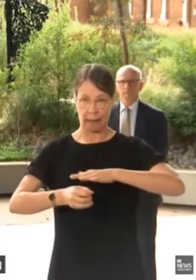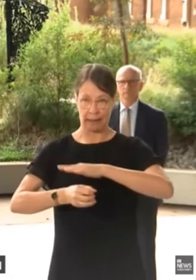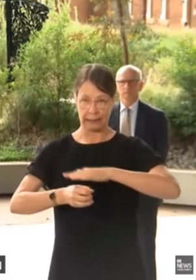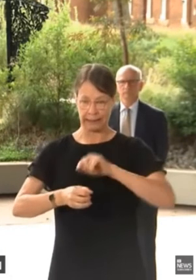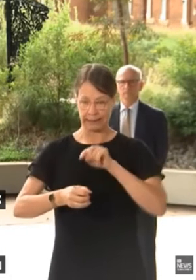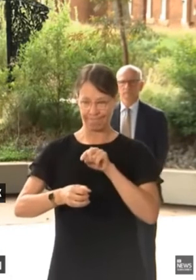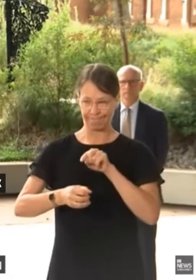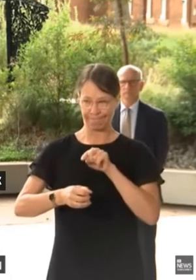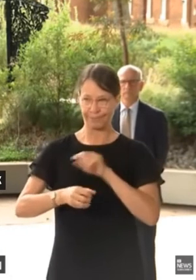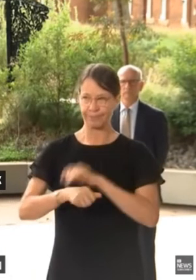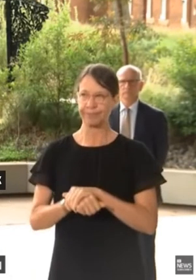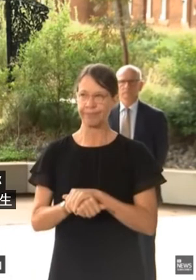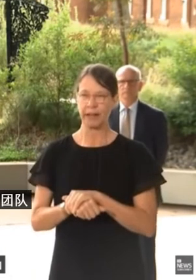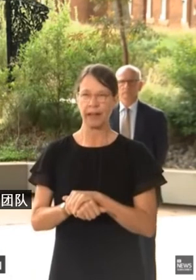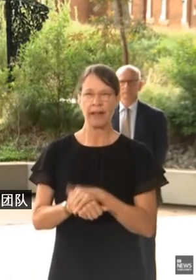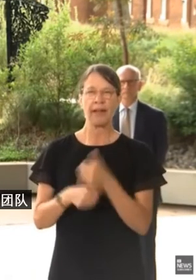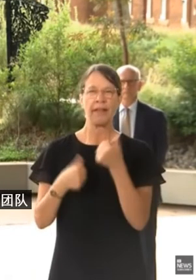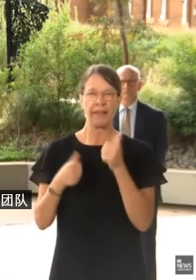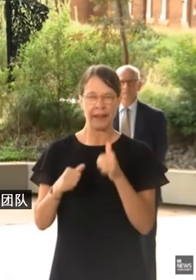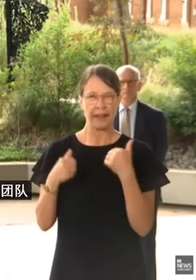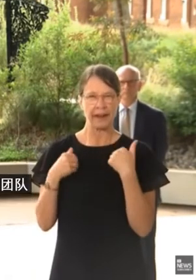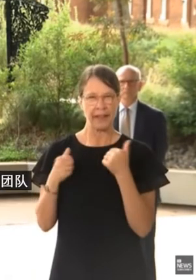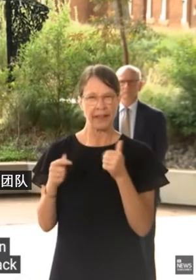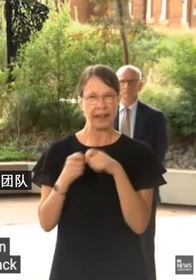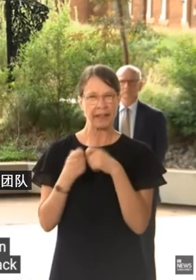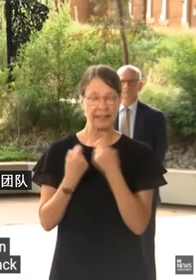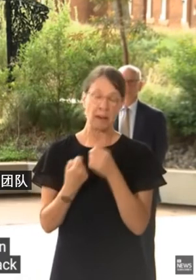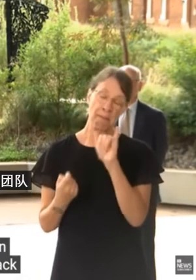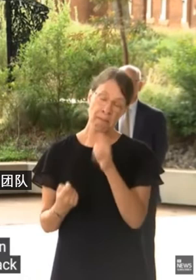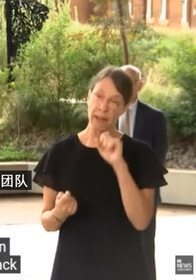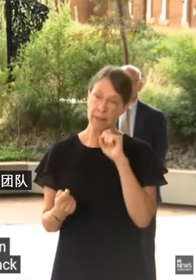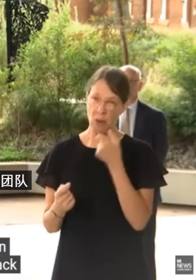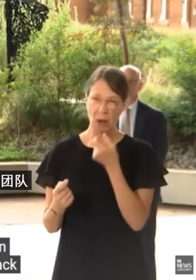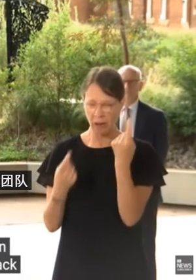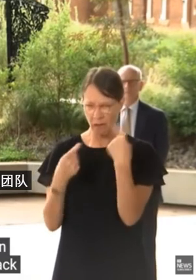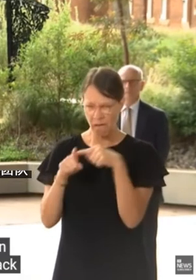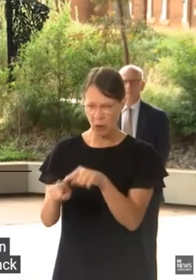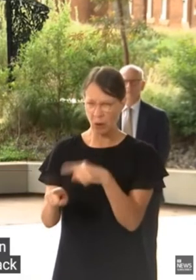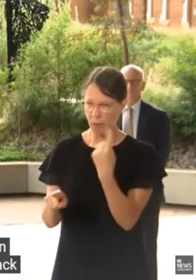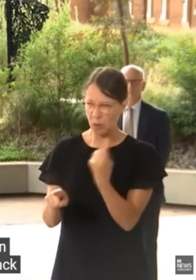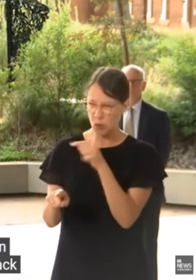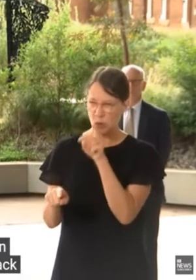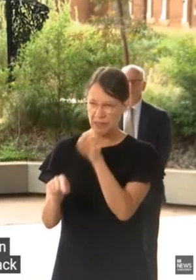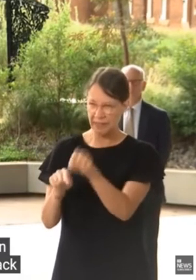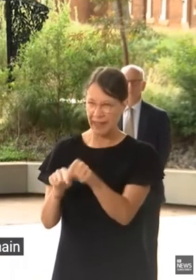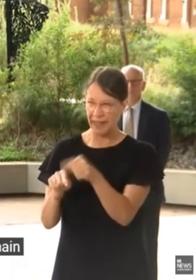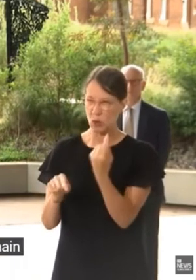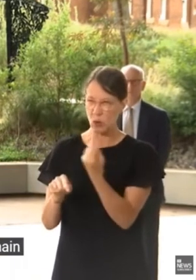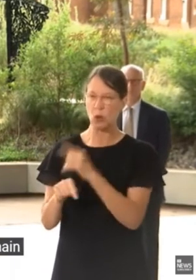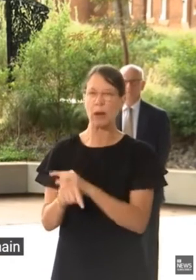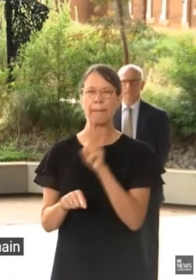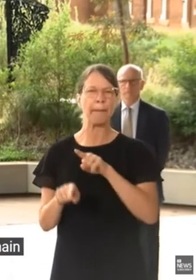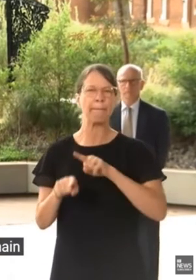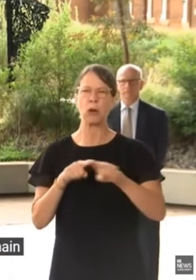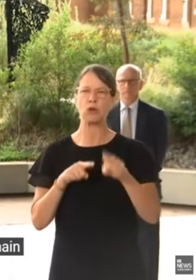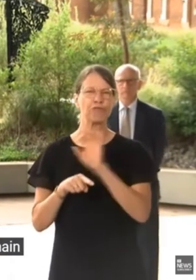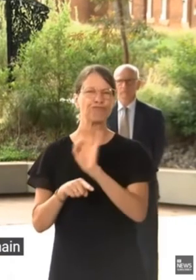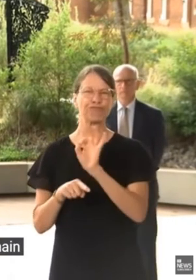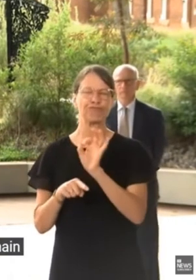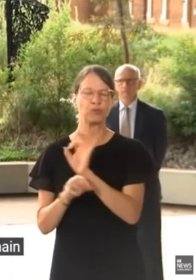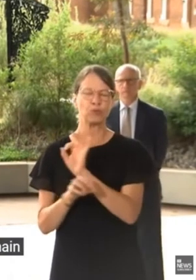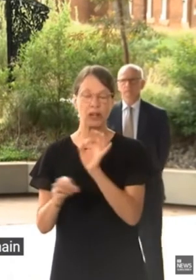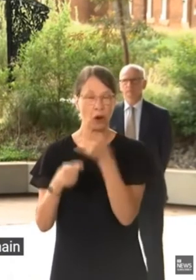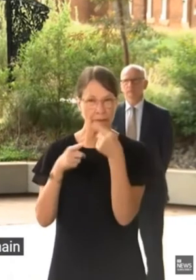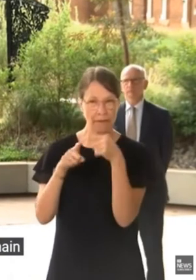then that the health team in those circumstances may track and trace. But in the main, we are not. But it's about